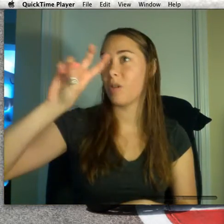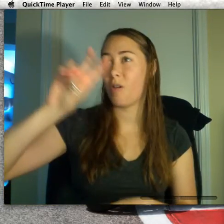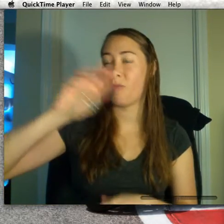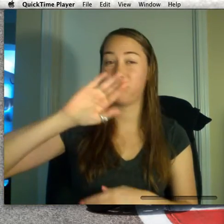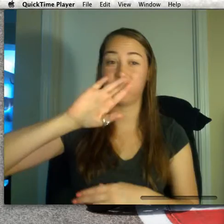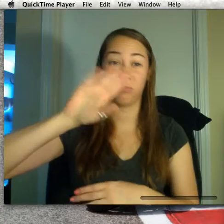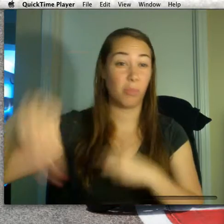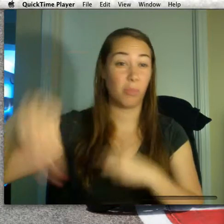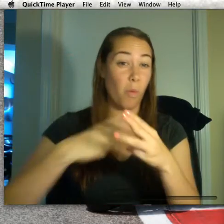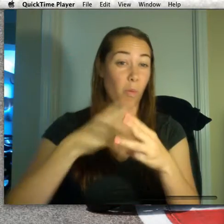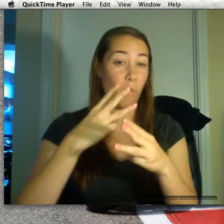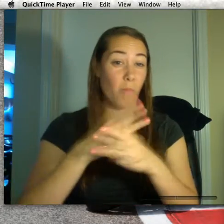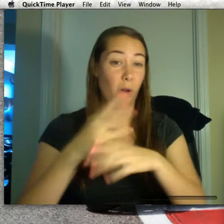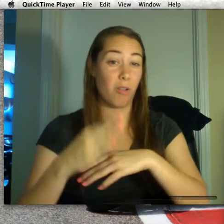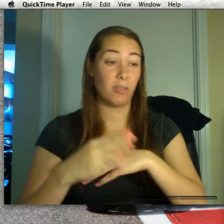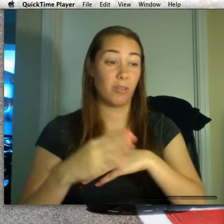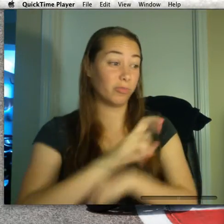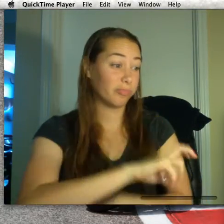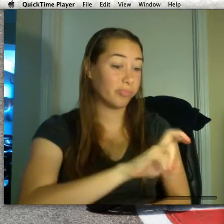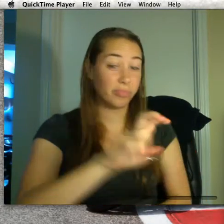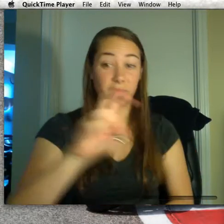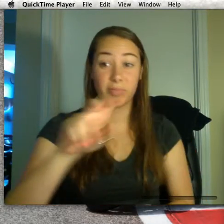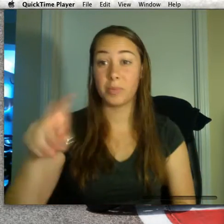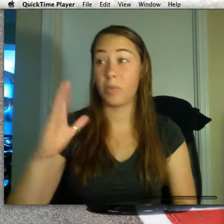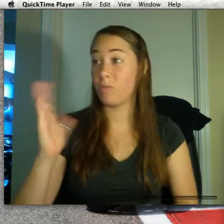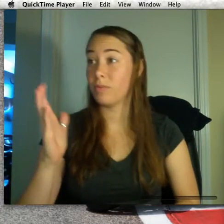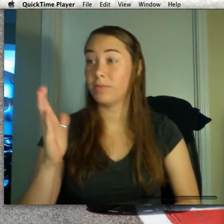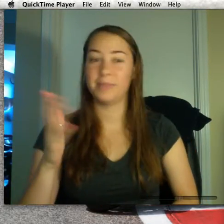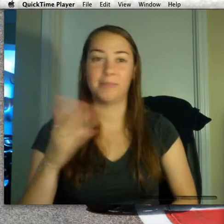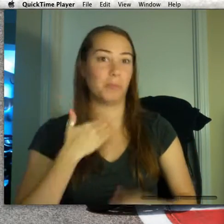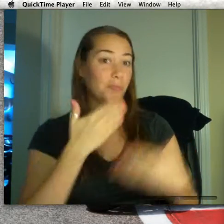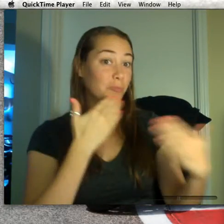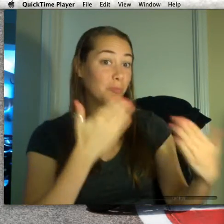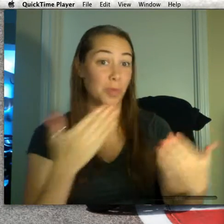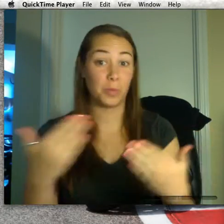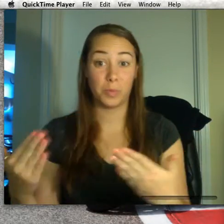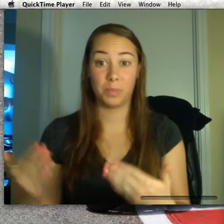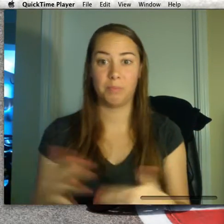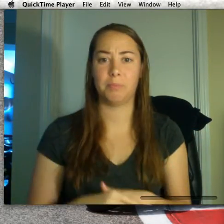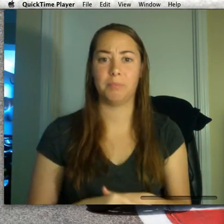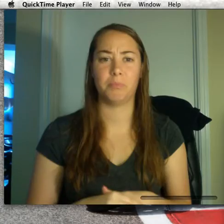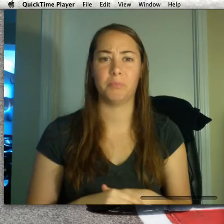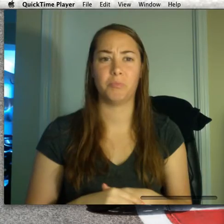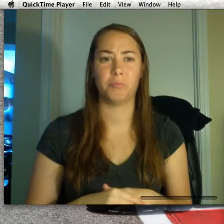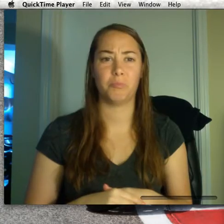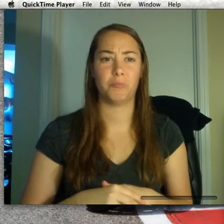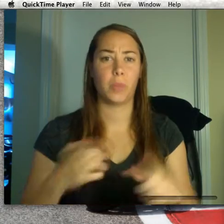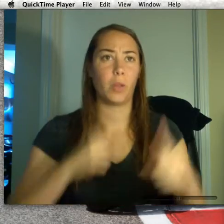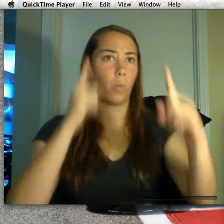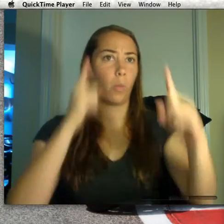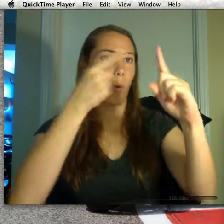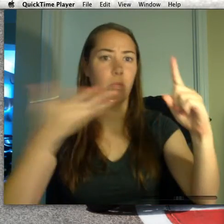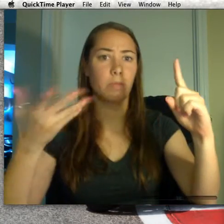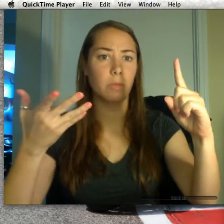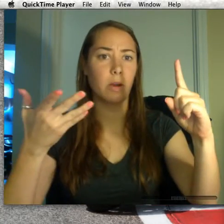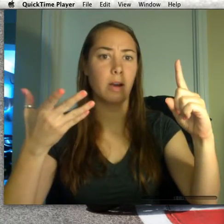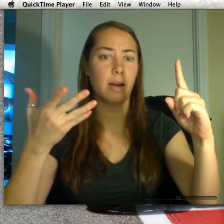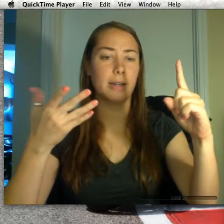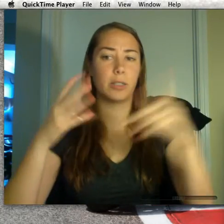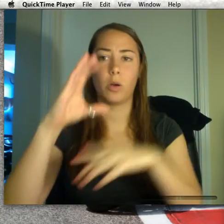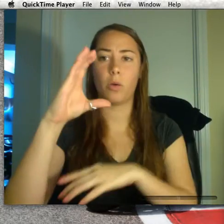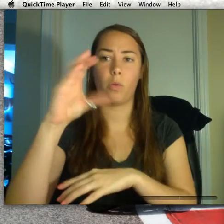as for the renewed focus on corporate America. In some sense, we